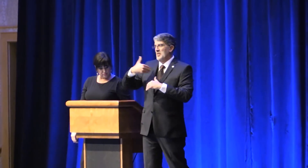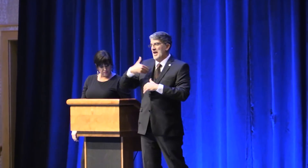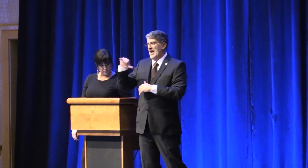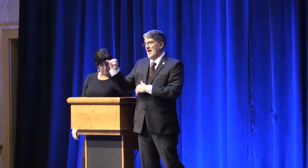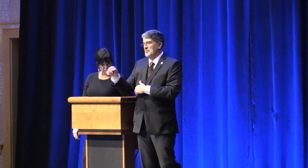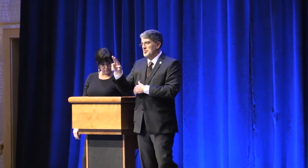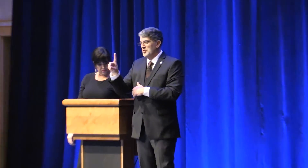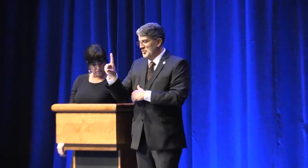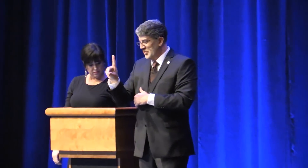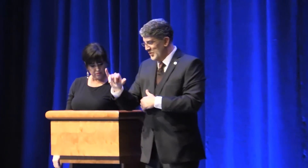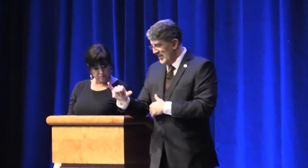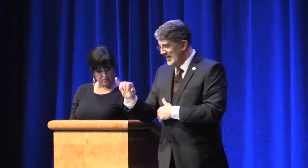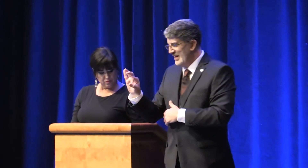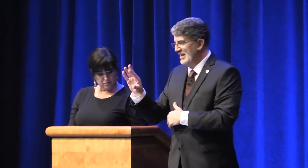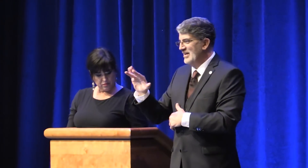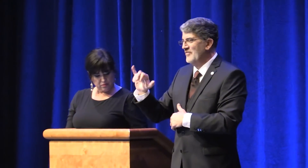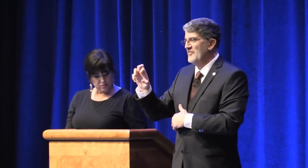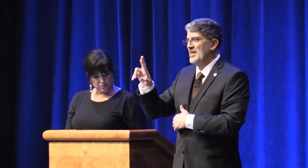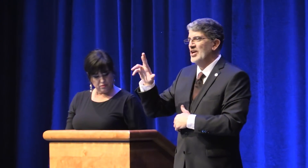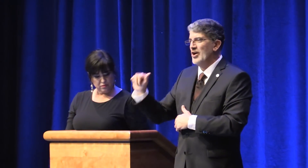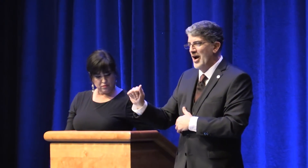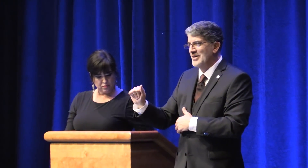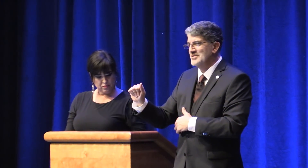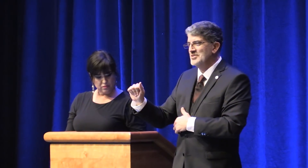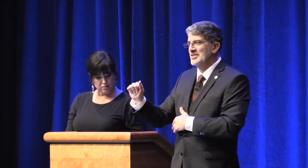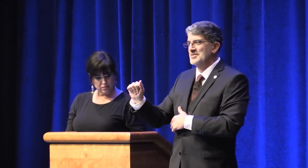And next, we have Judy Vieira.